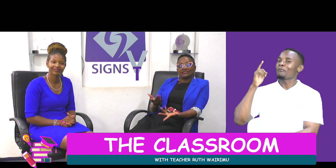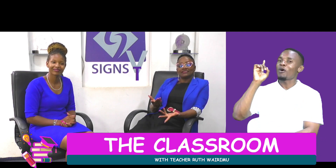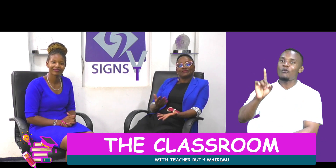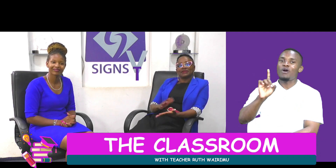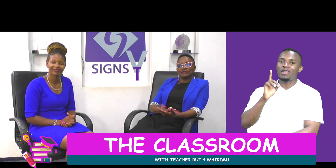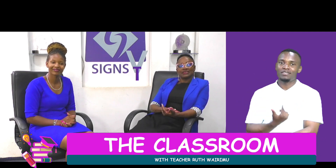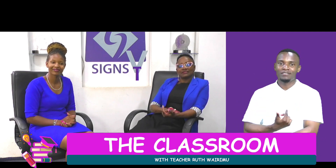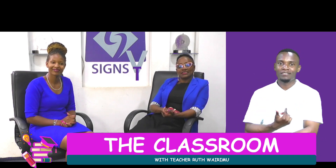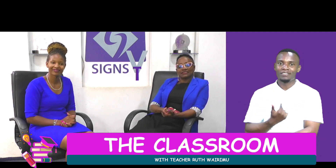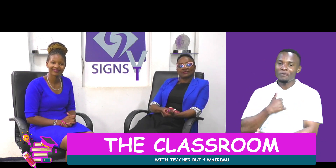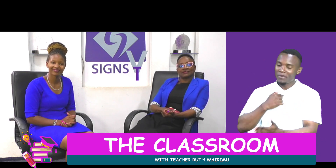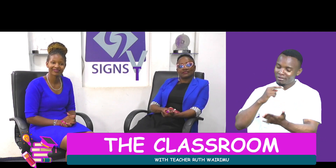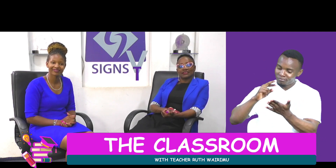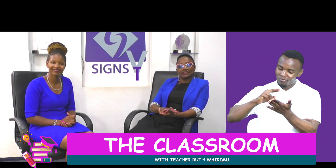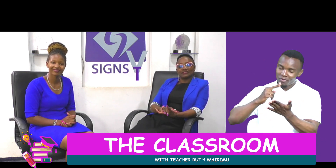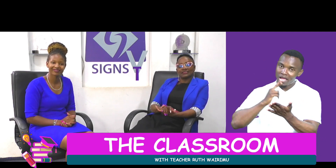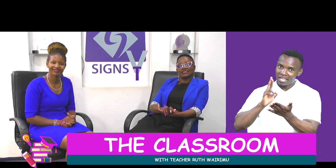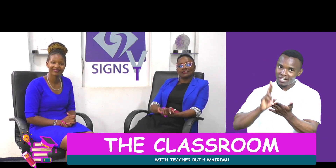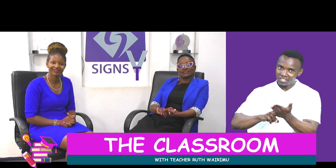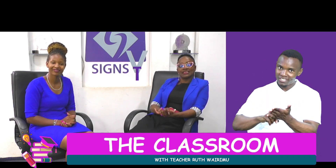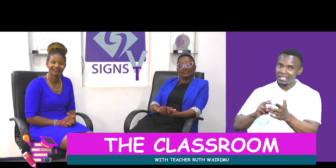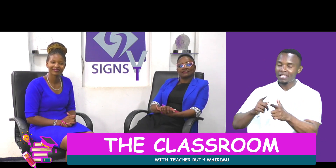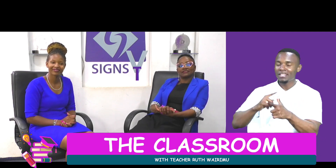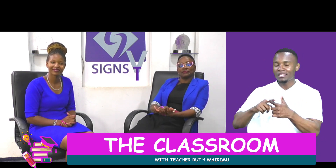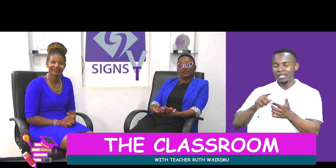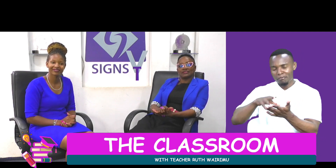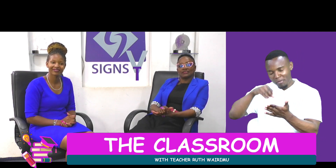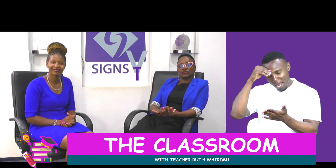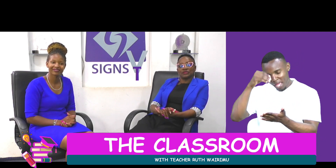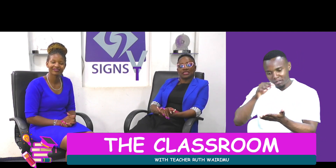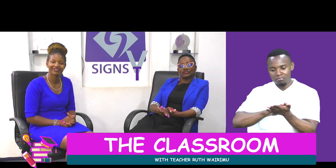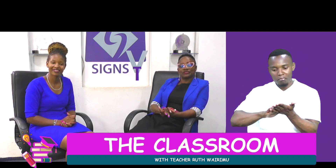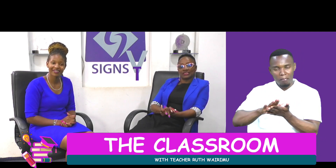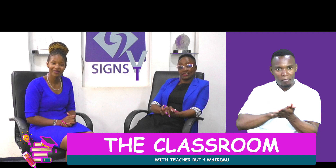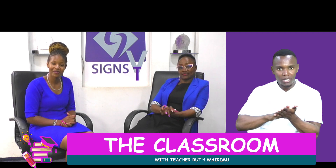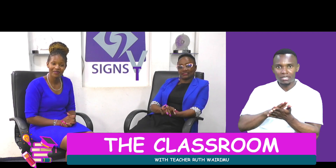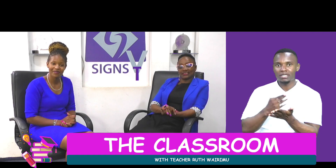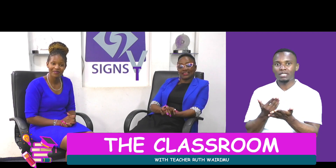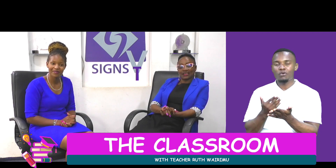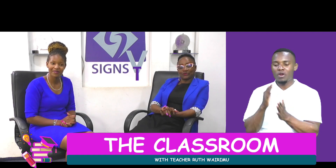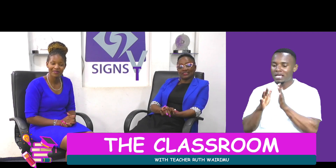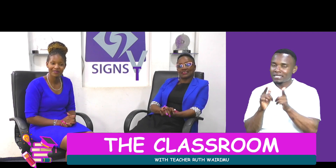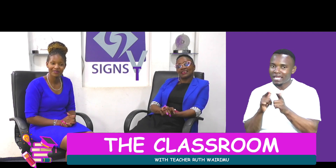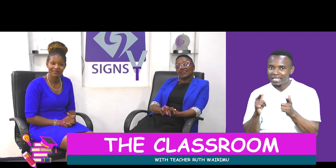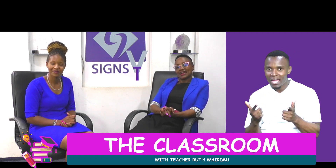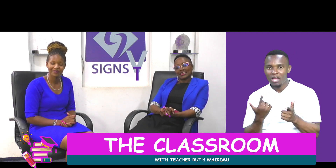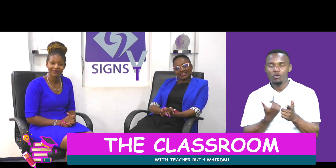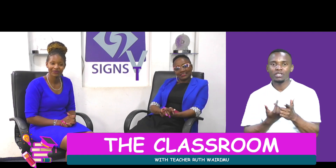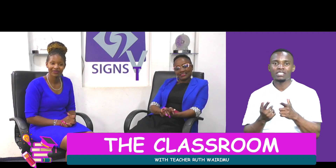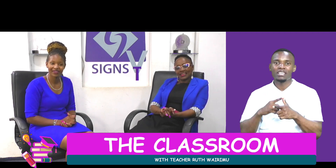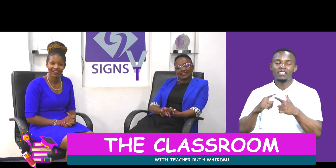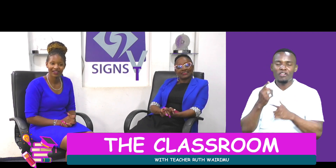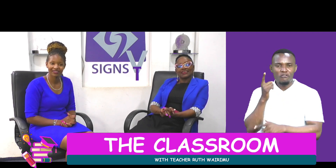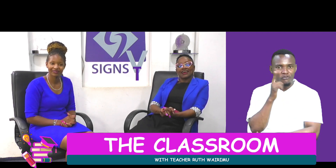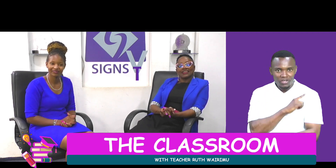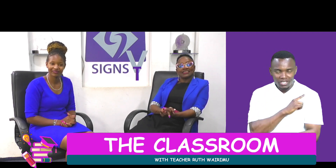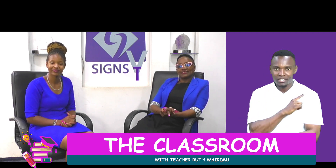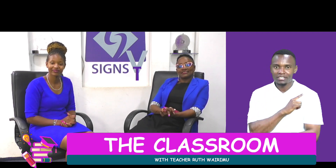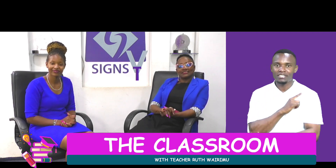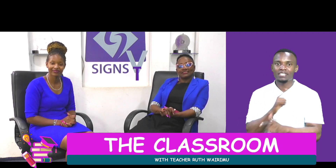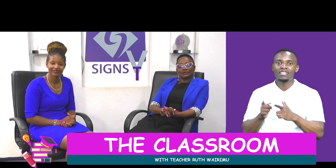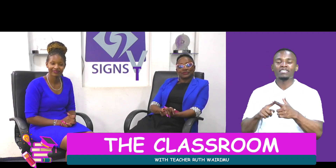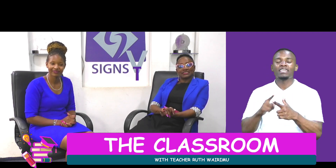I did my basics, signing skills, basics communication skills in sign language. I cleared,